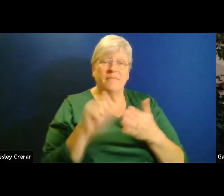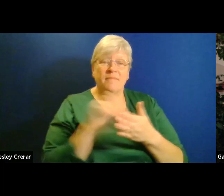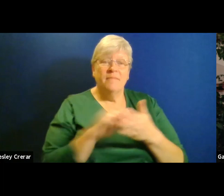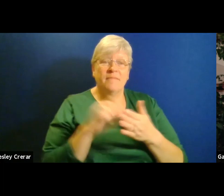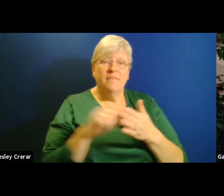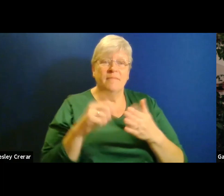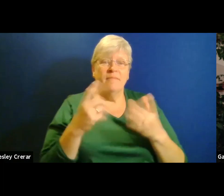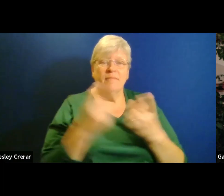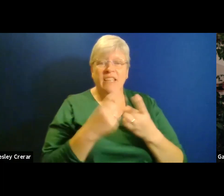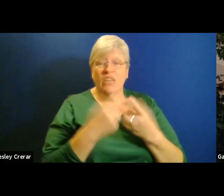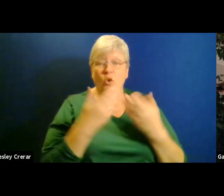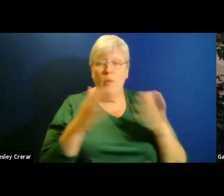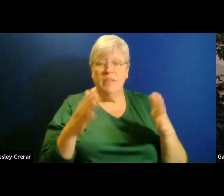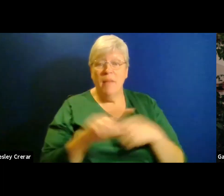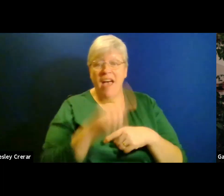opening up after